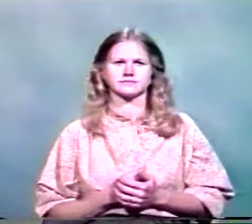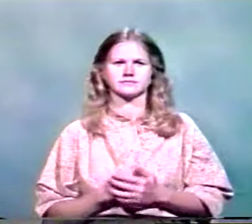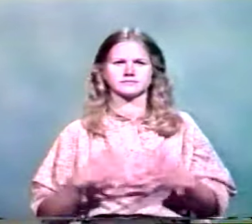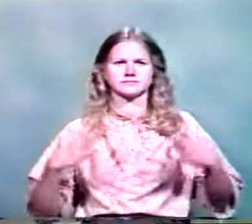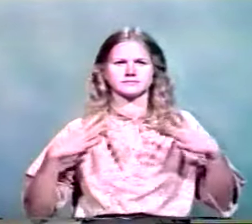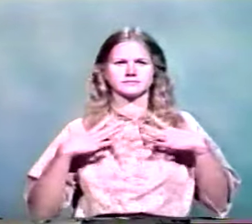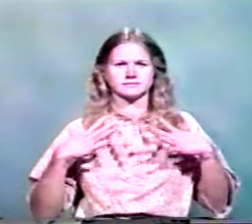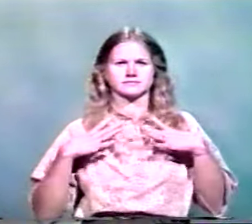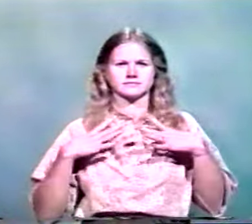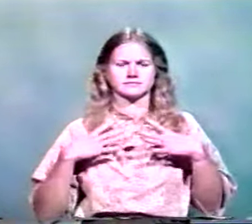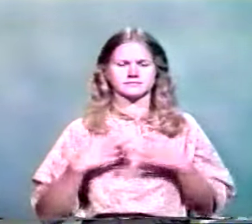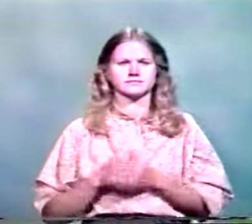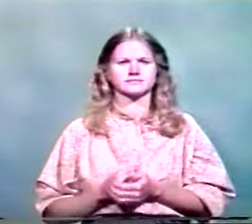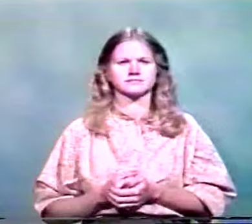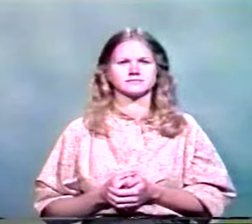Vacation.